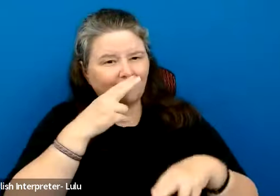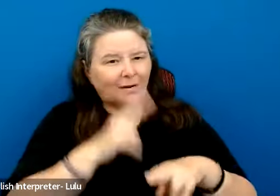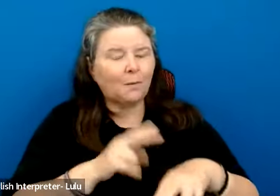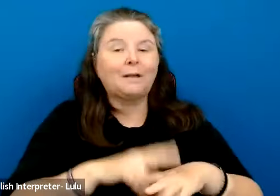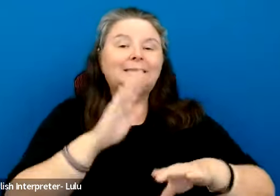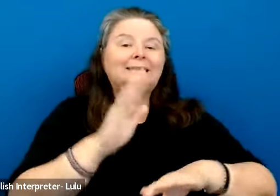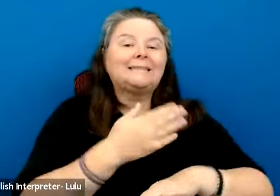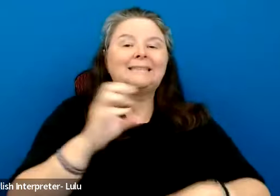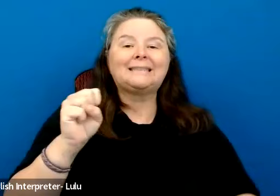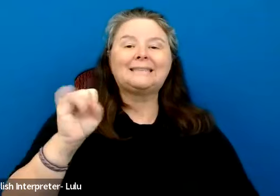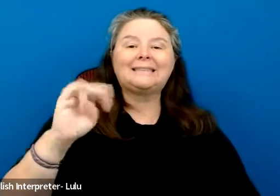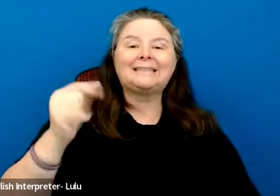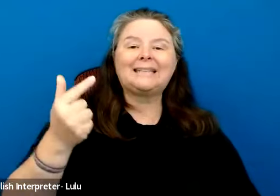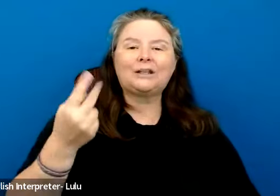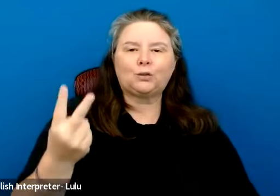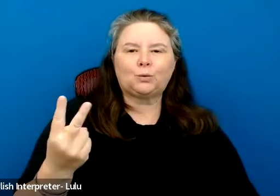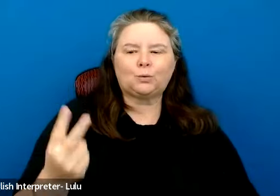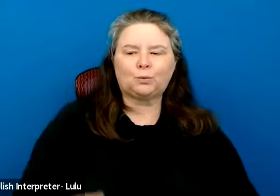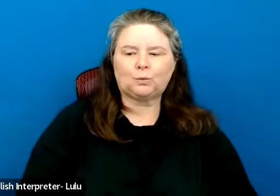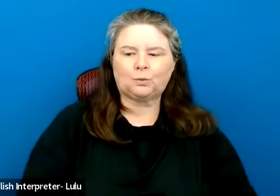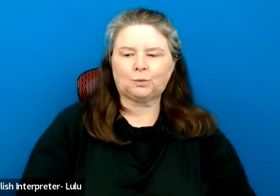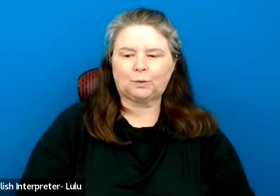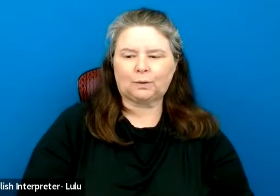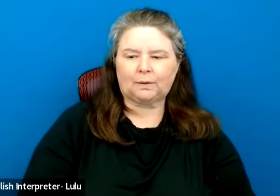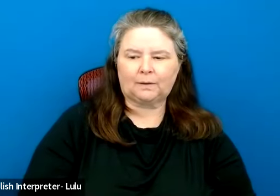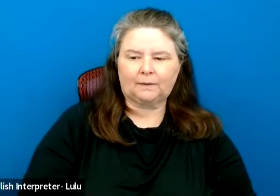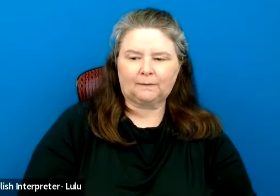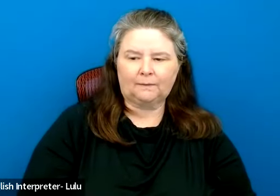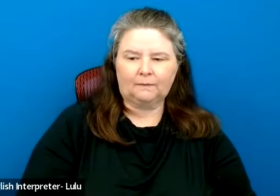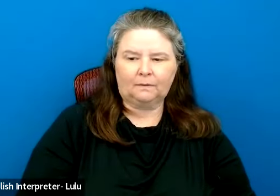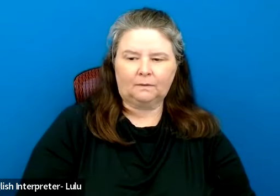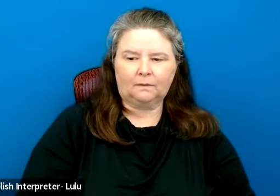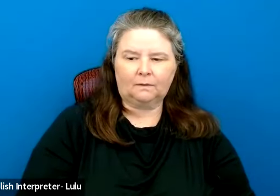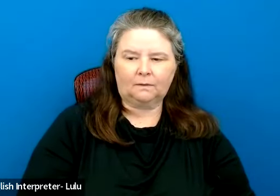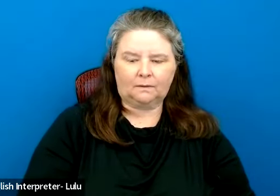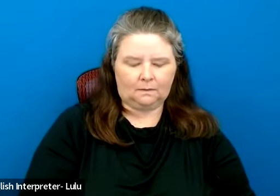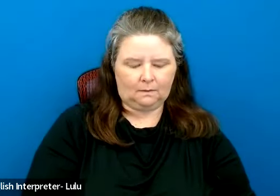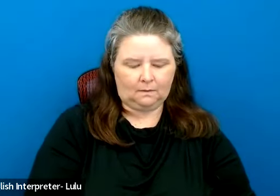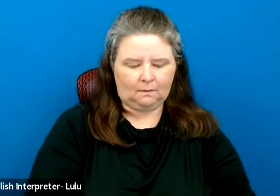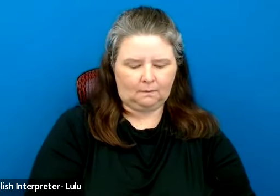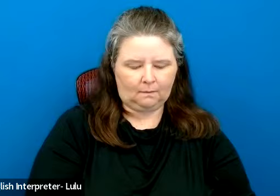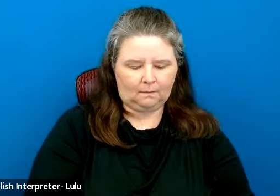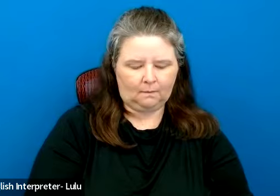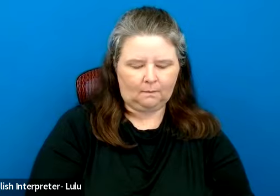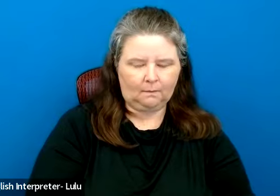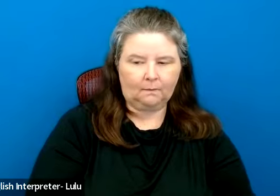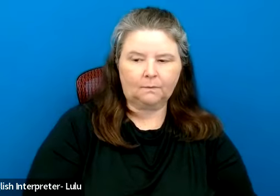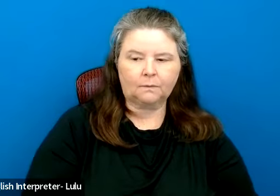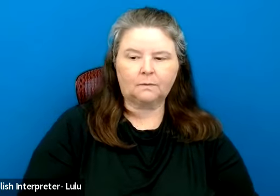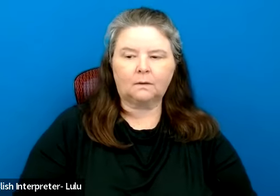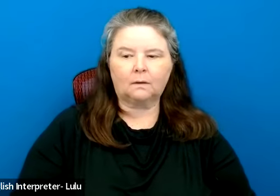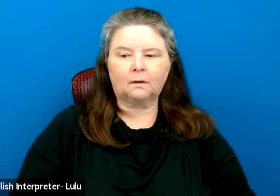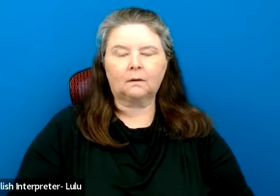2, and we had a very. It was a great crowd. We had over 160